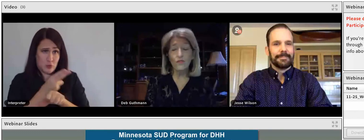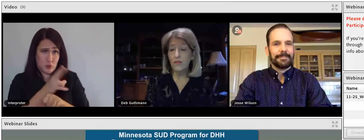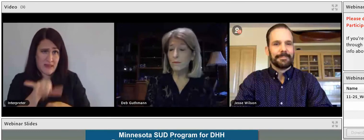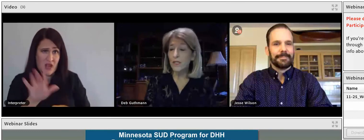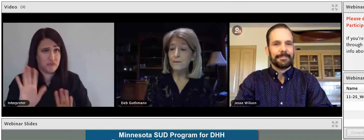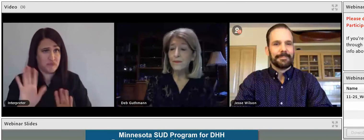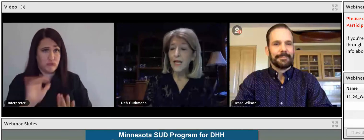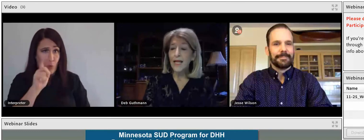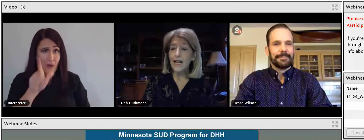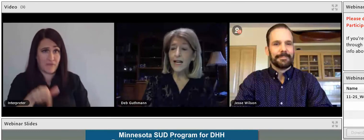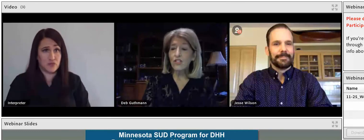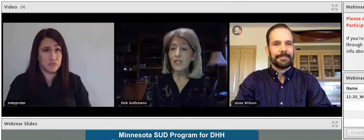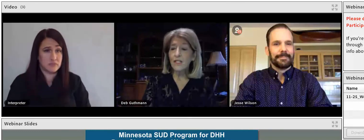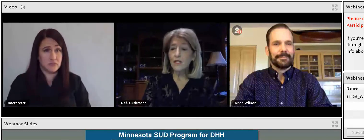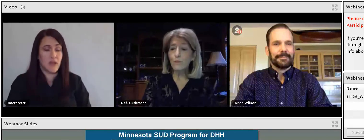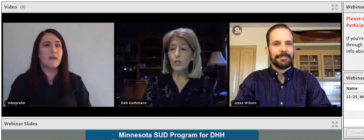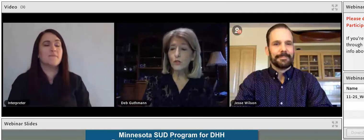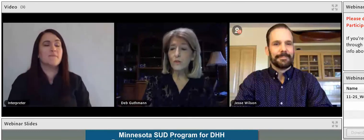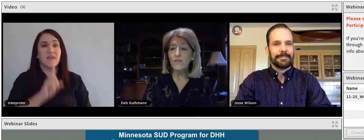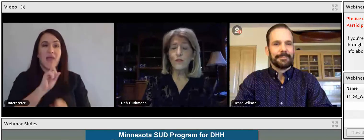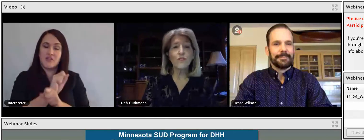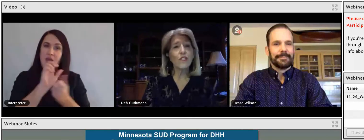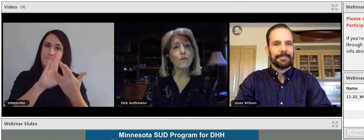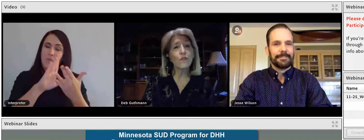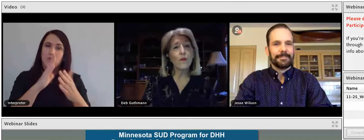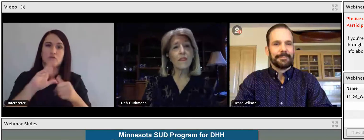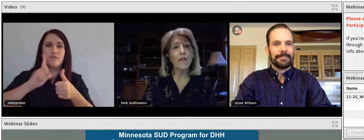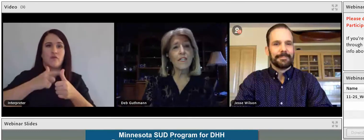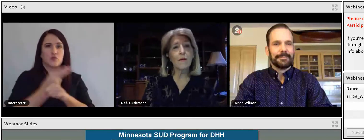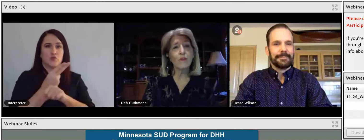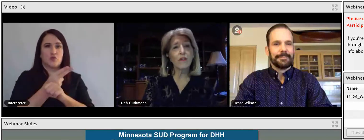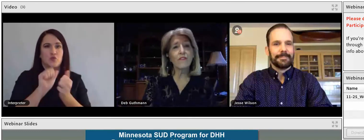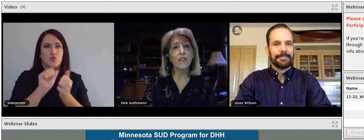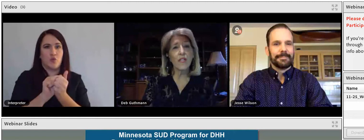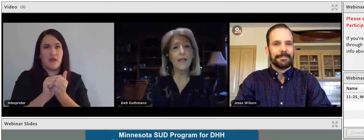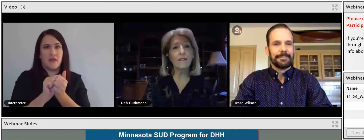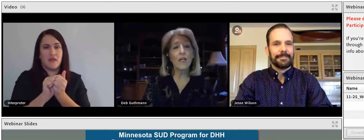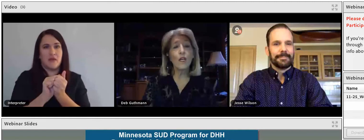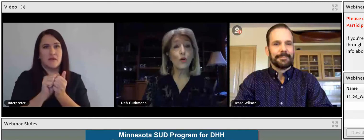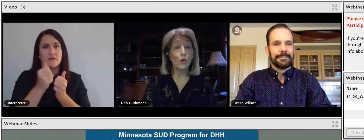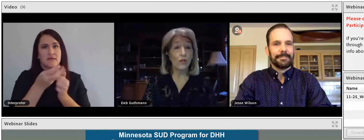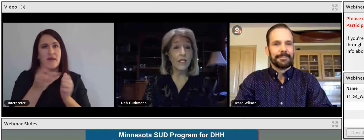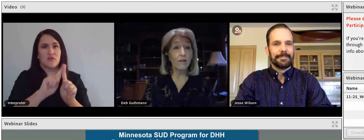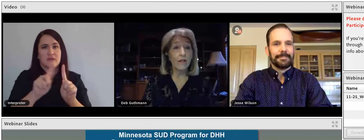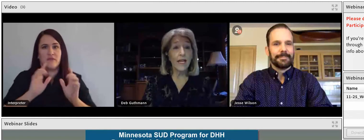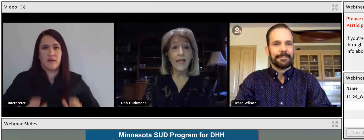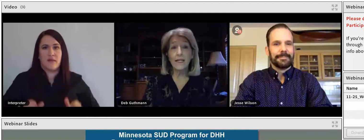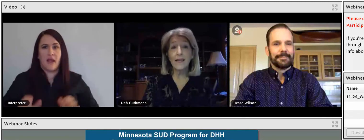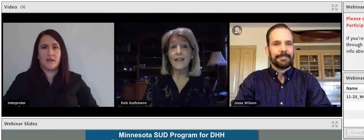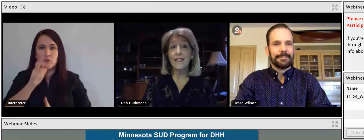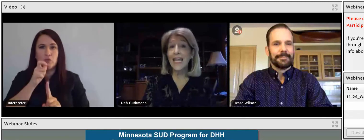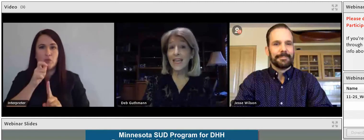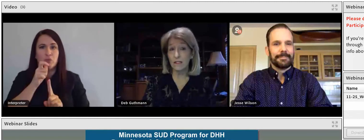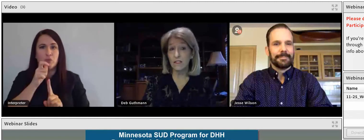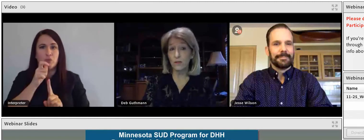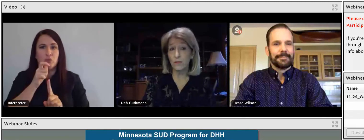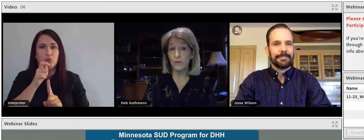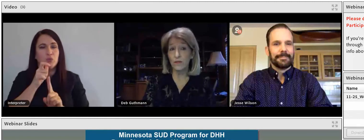use art in treatment. And actually, the approach was first used with a number of clients who were hearing